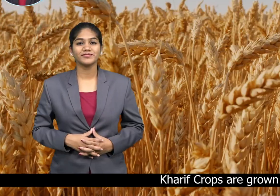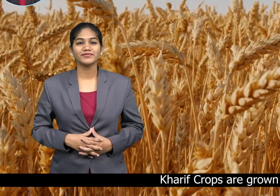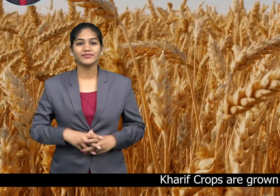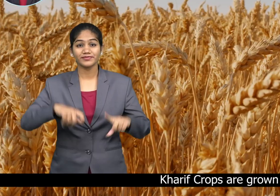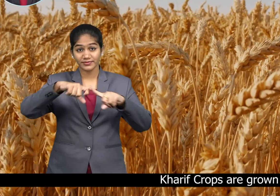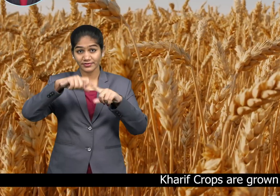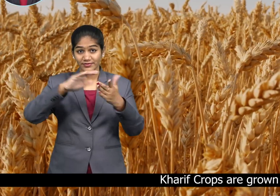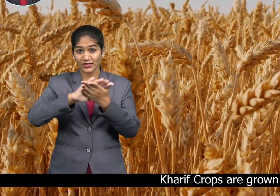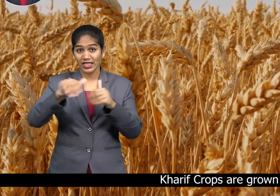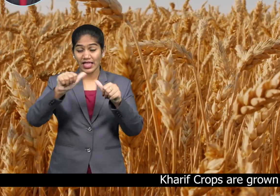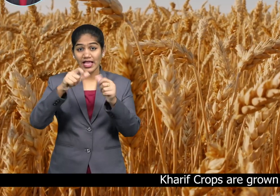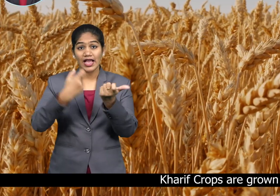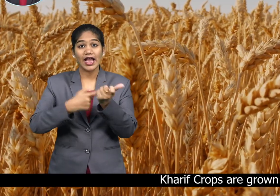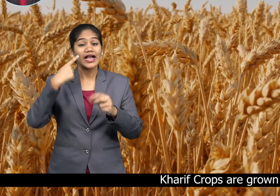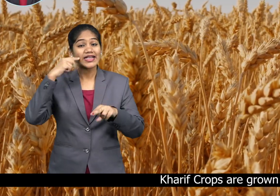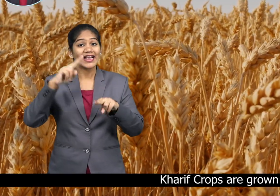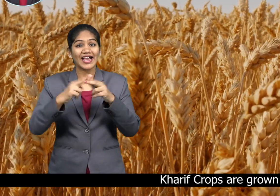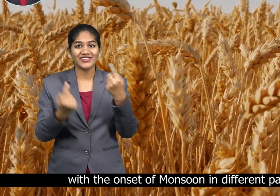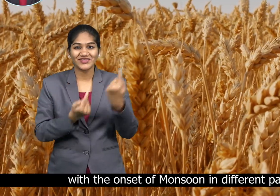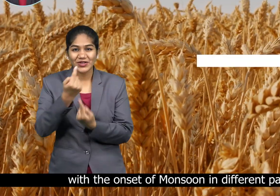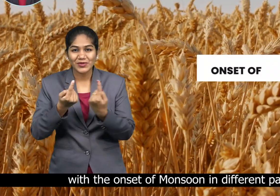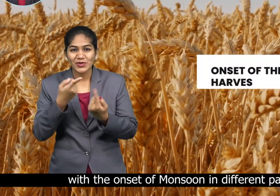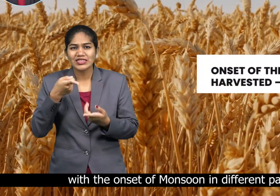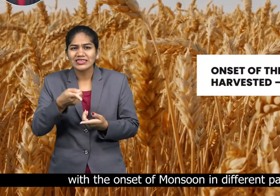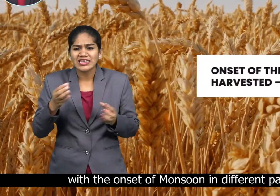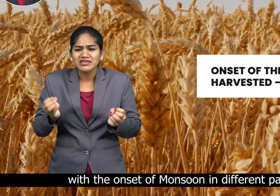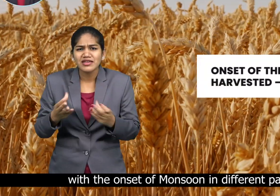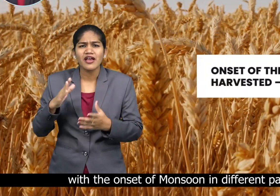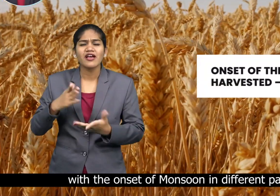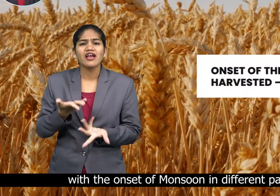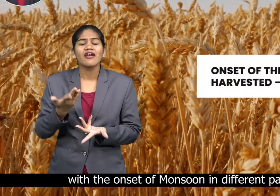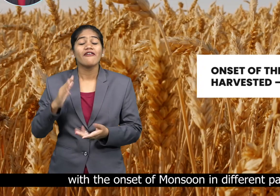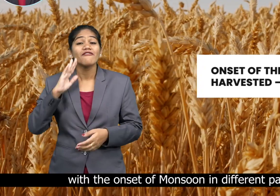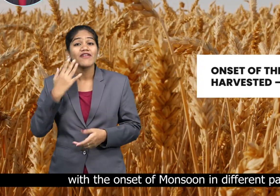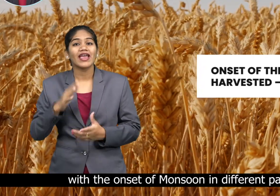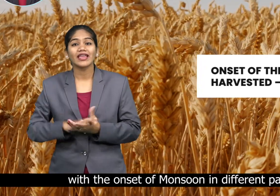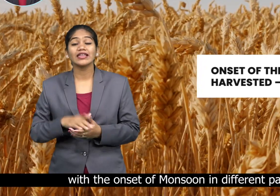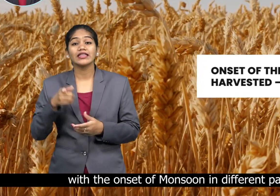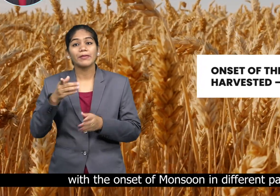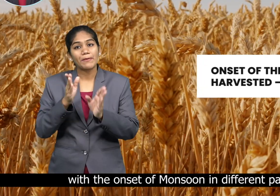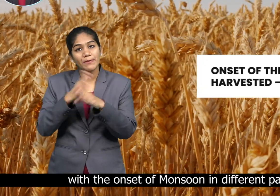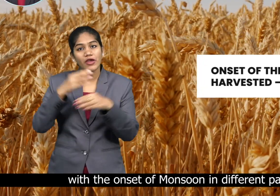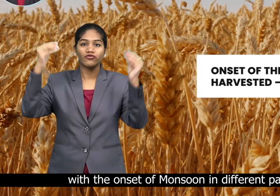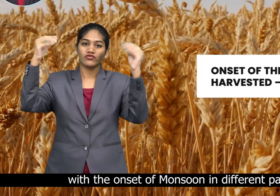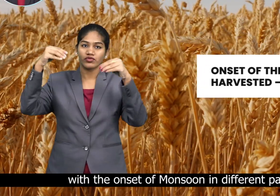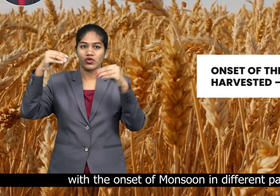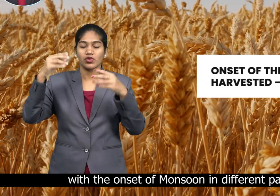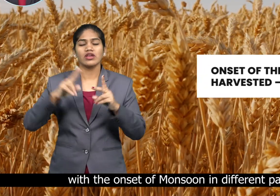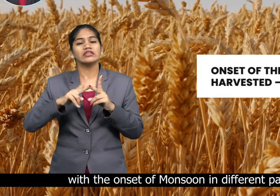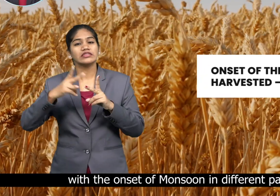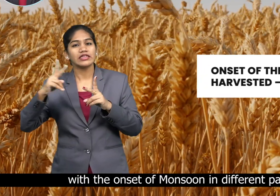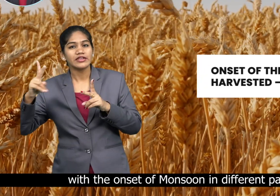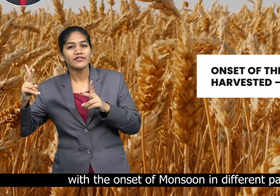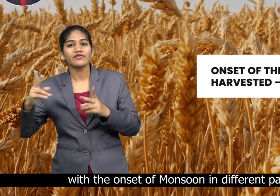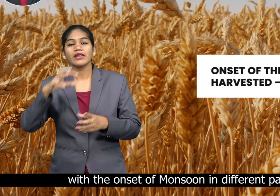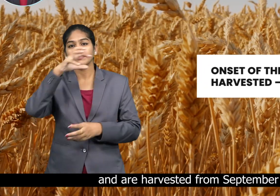Kharif crops are grown with the onset of monsoon in different parts of the country